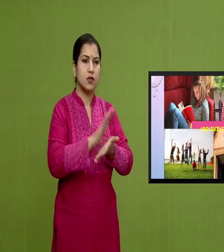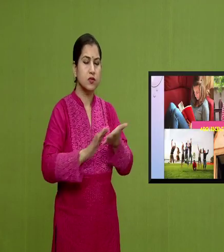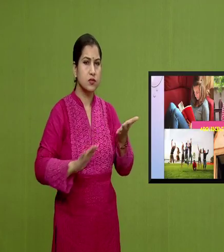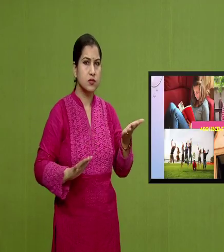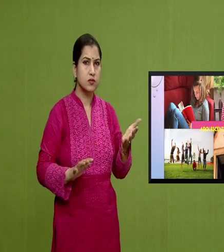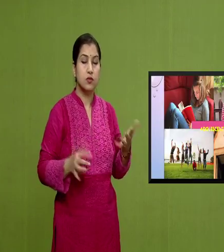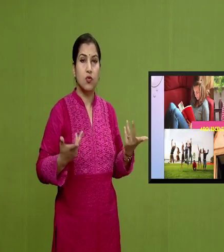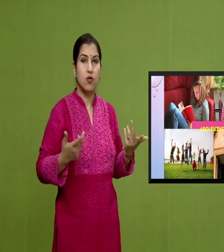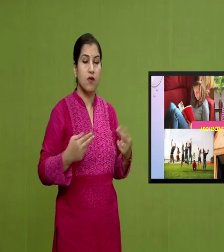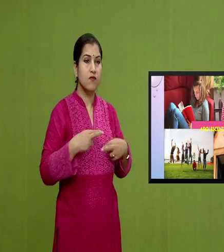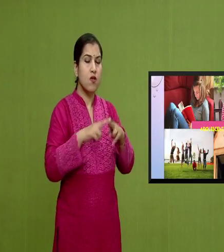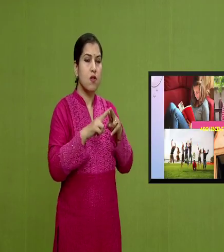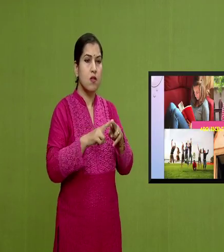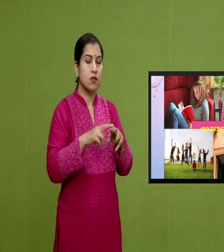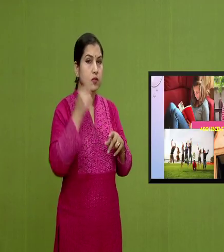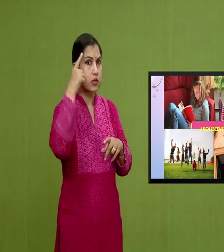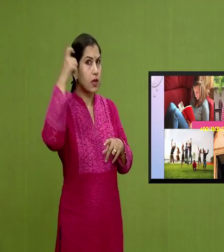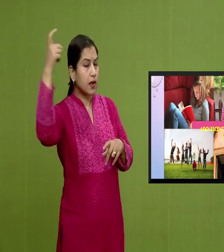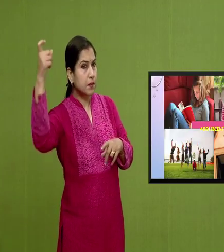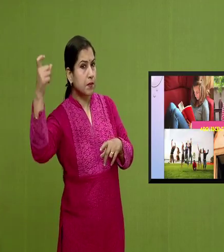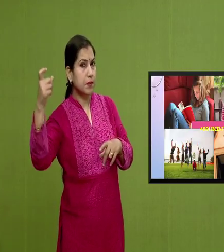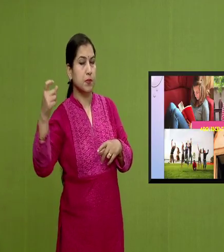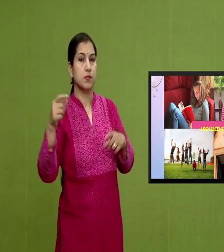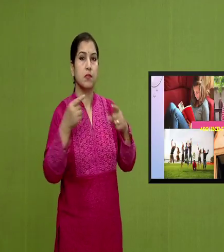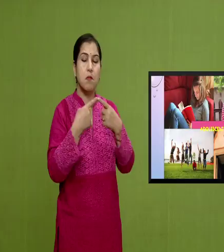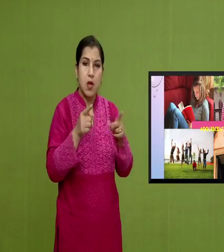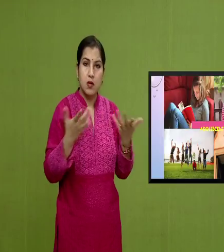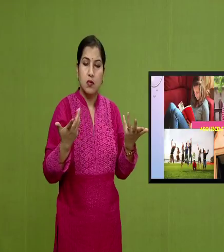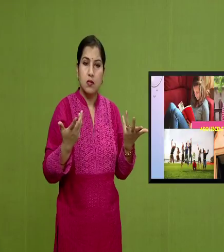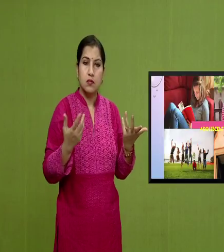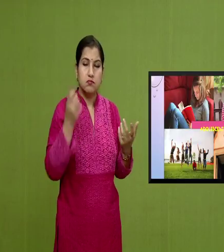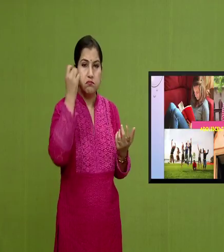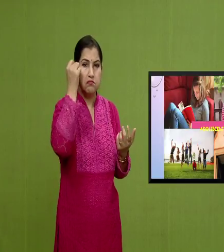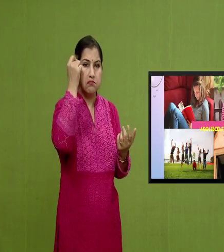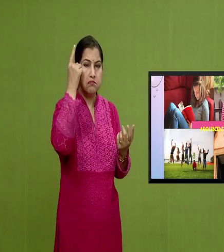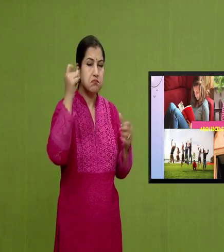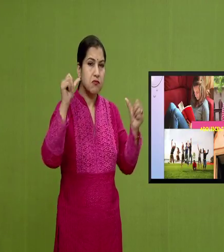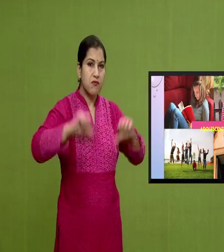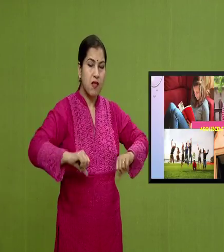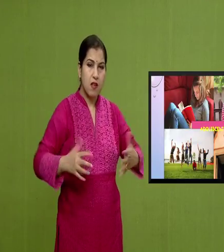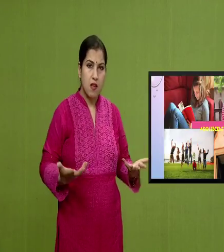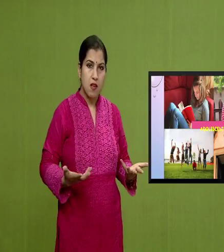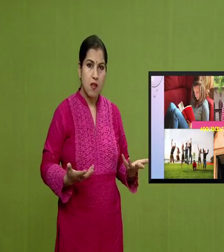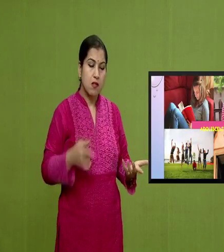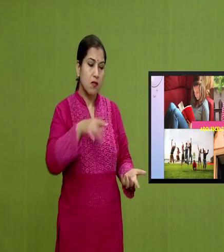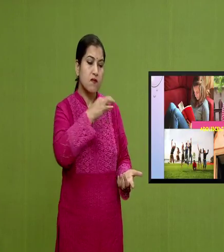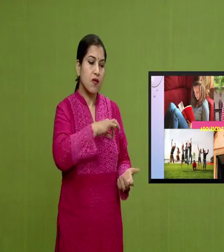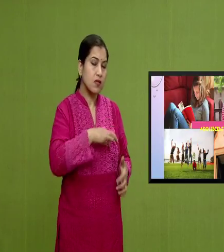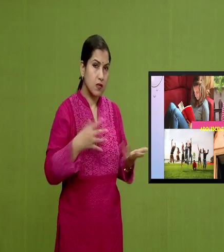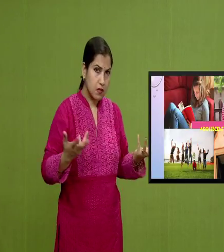to fulfill their dreams but lack understanding what is beneficial or